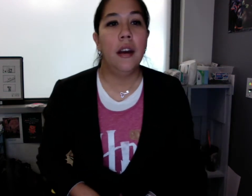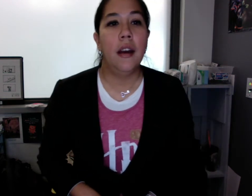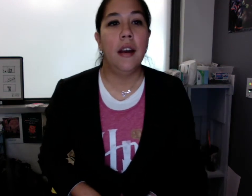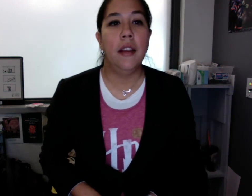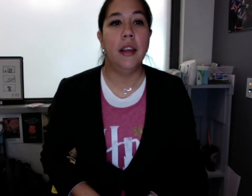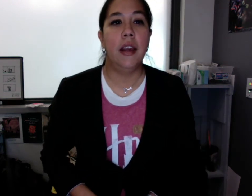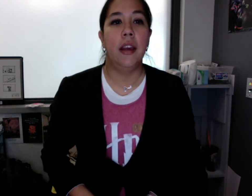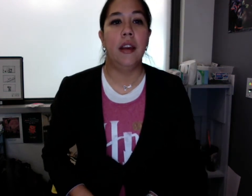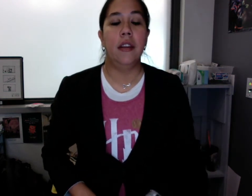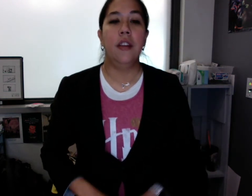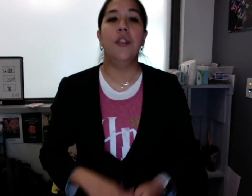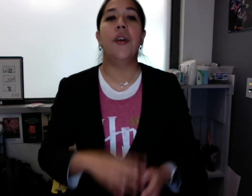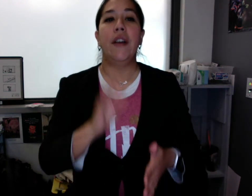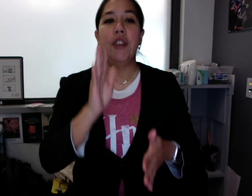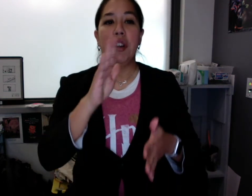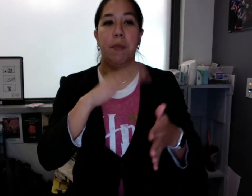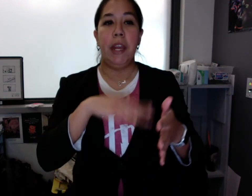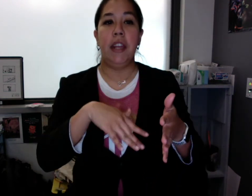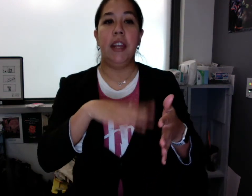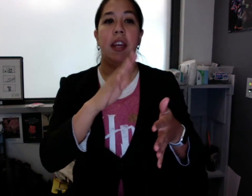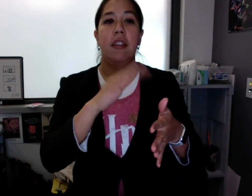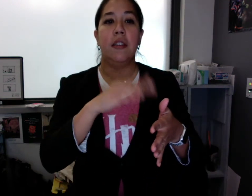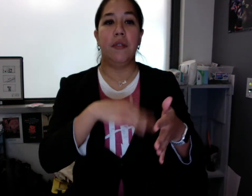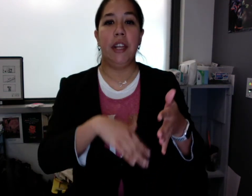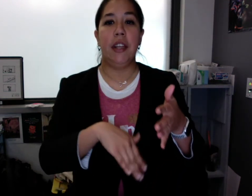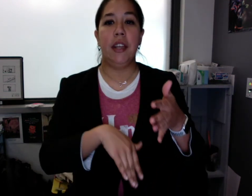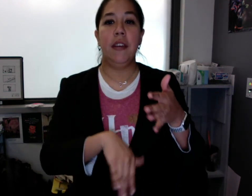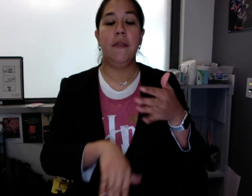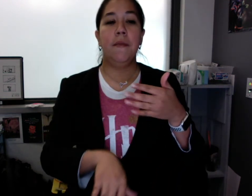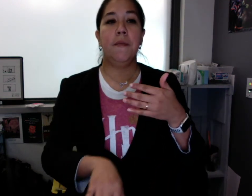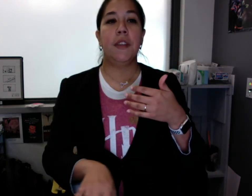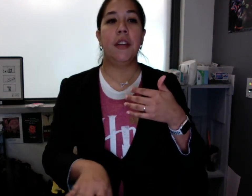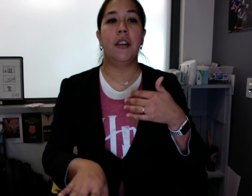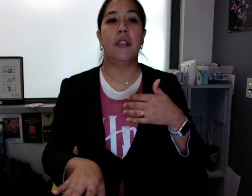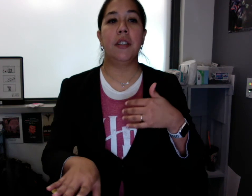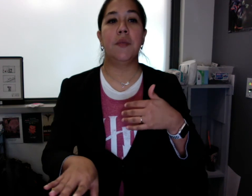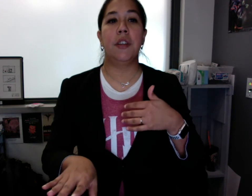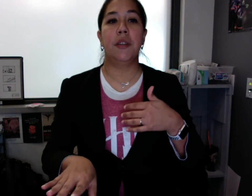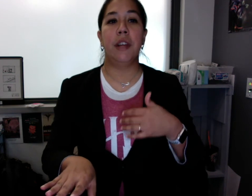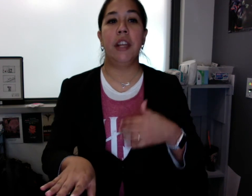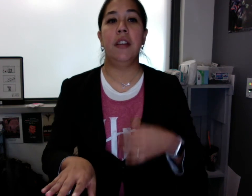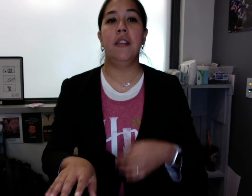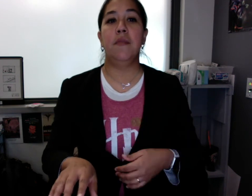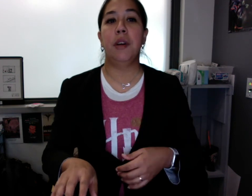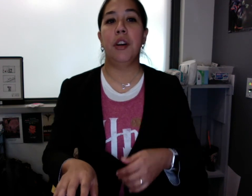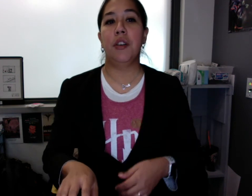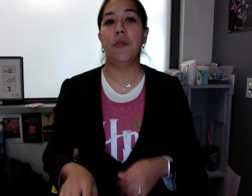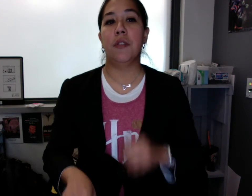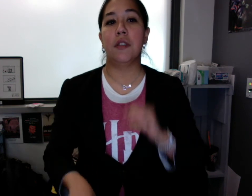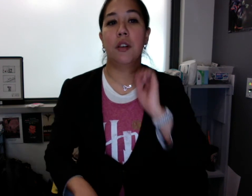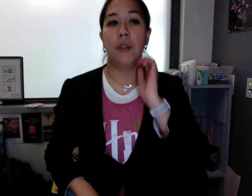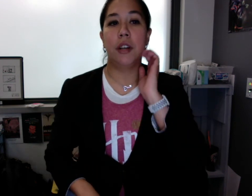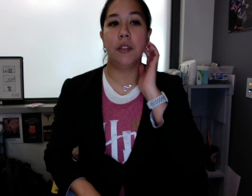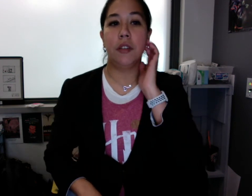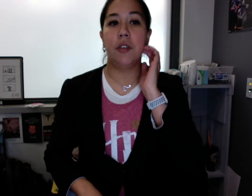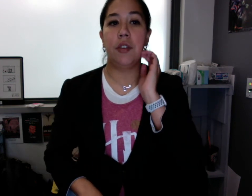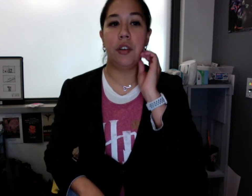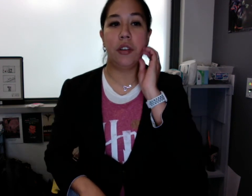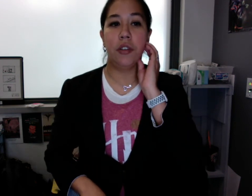And then you'll have your painting in the rain again. Now on this one, the rain part goes slower, so you're going to do